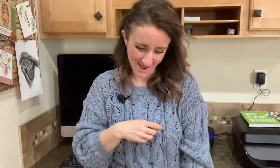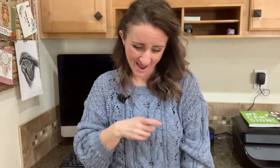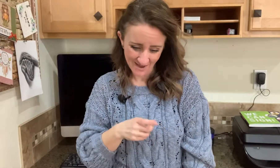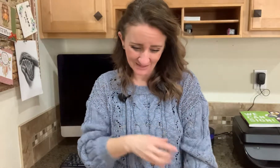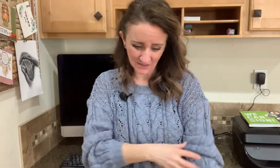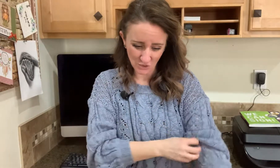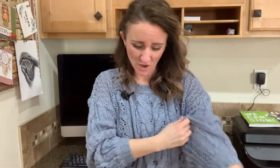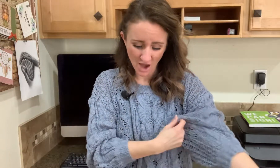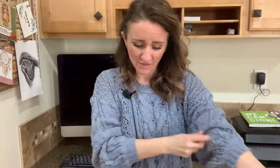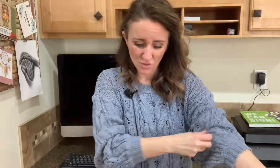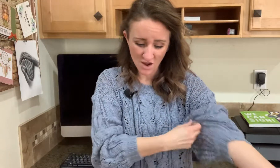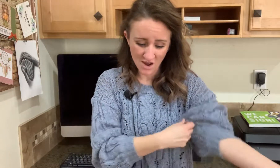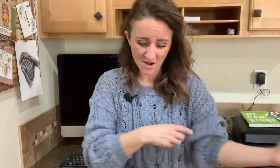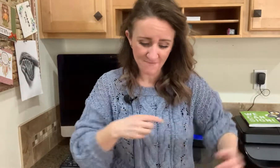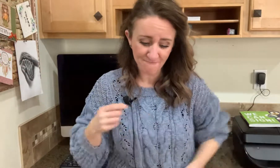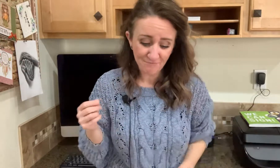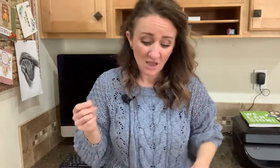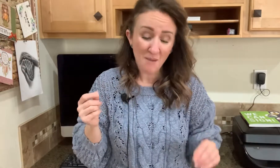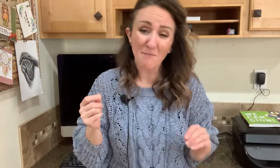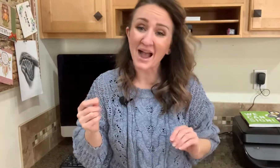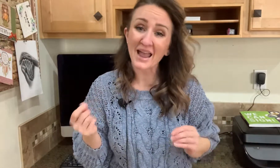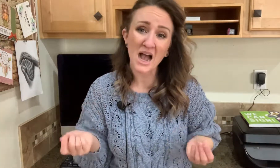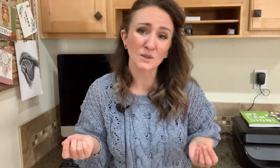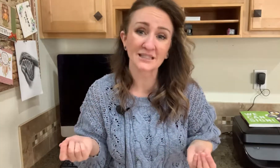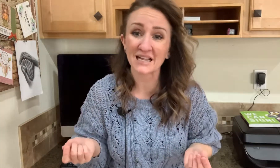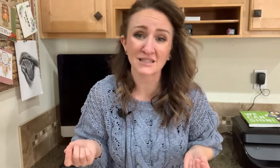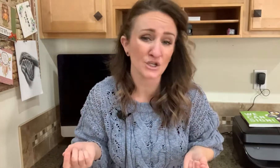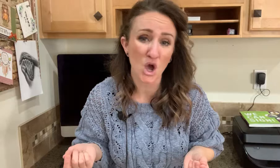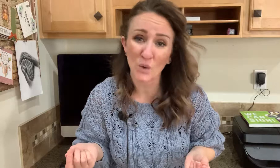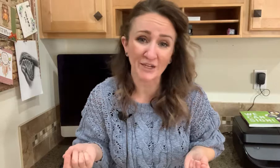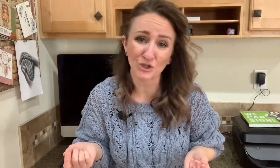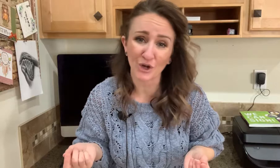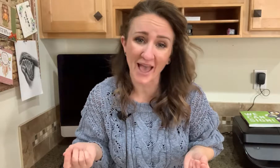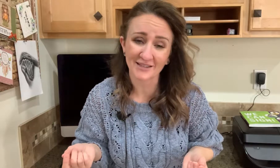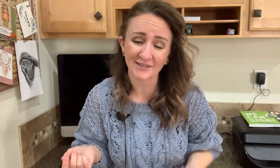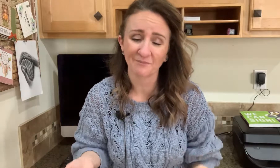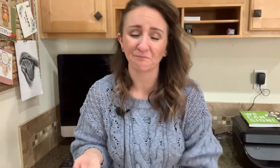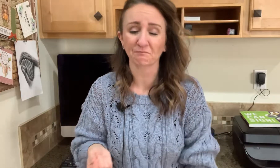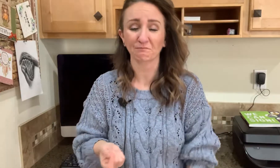Okay, let's do another one. My house has no internet.